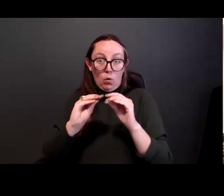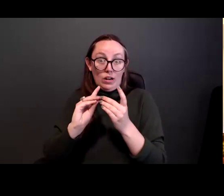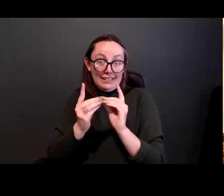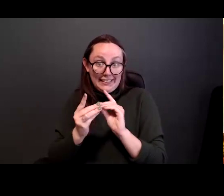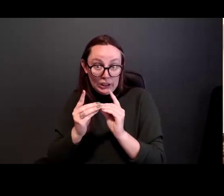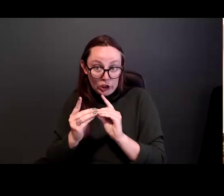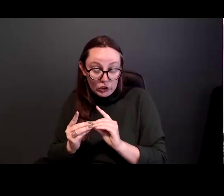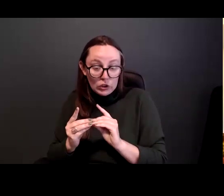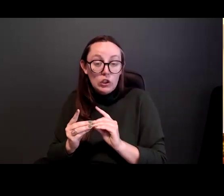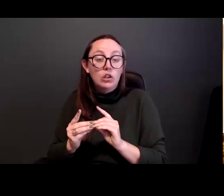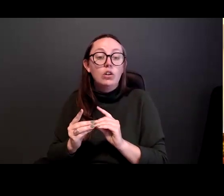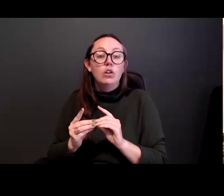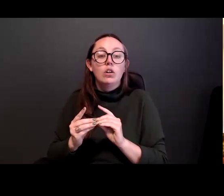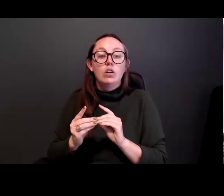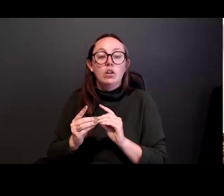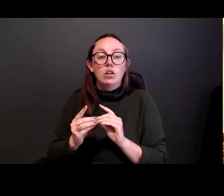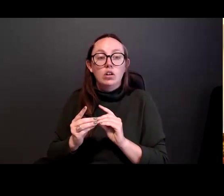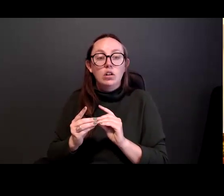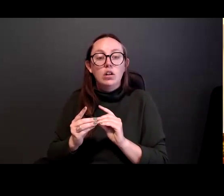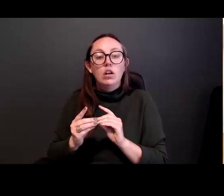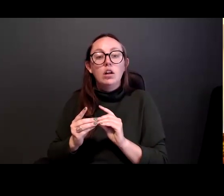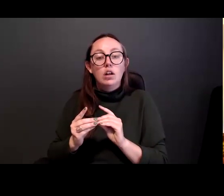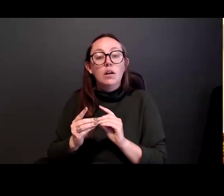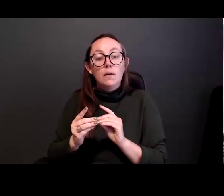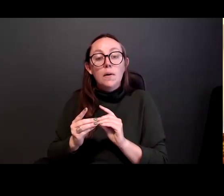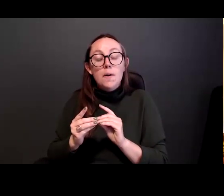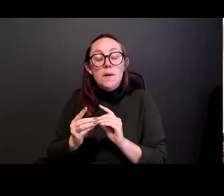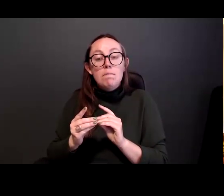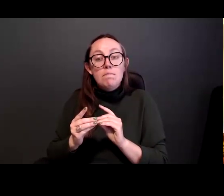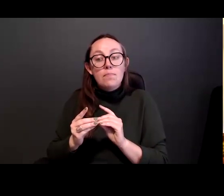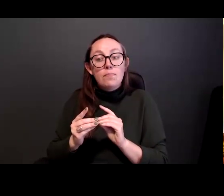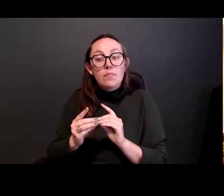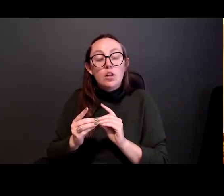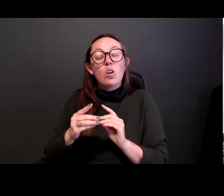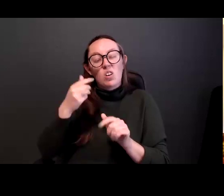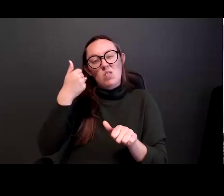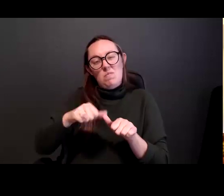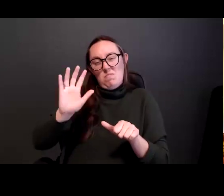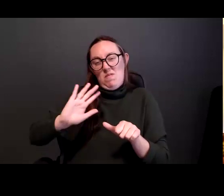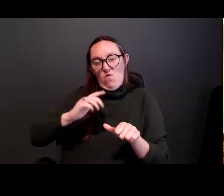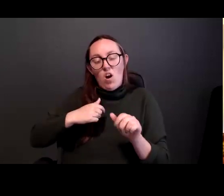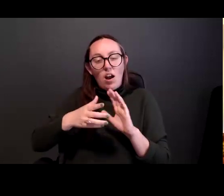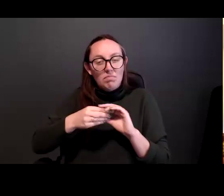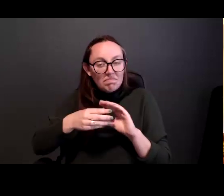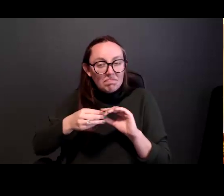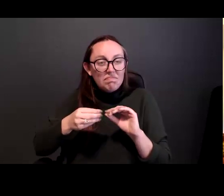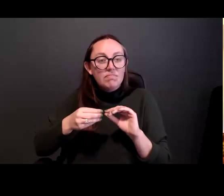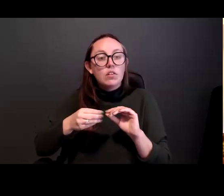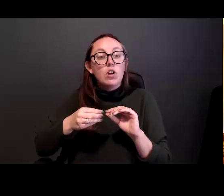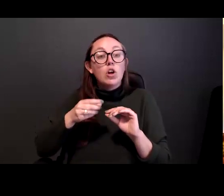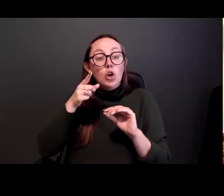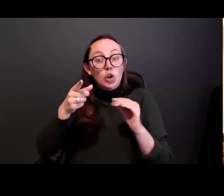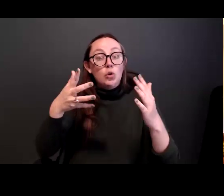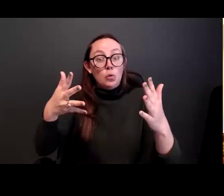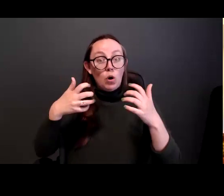thing about digitizing a lot of this work, right, are the rights. Like when I talked about before, wanting to make sure the work that you're pulling is in the